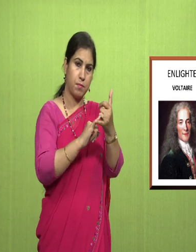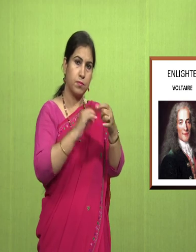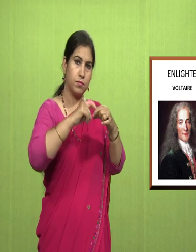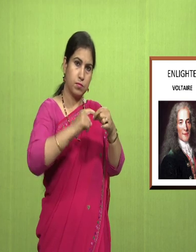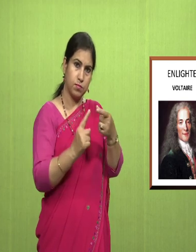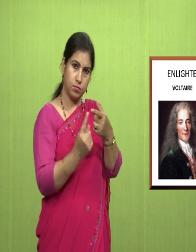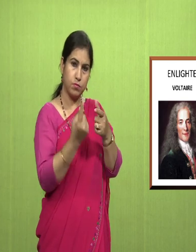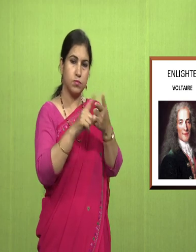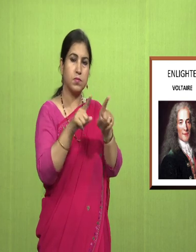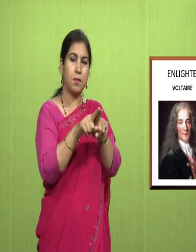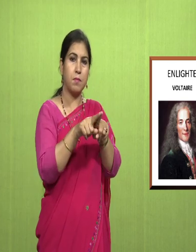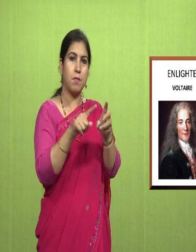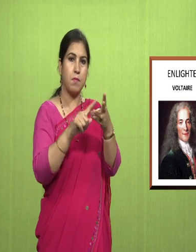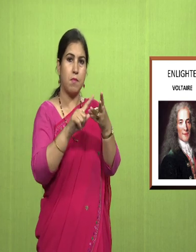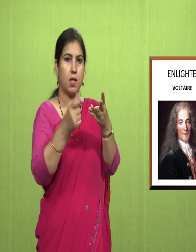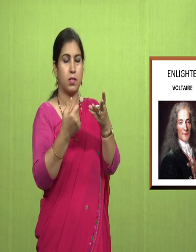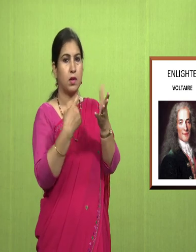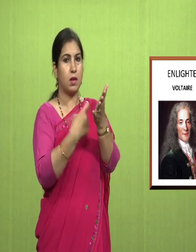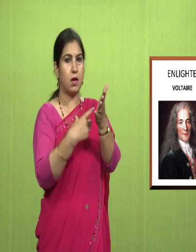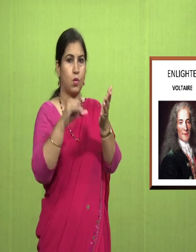and Rousseau.